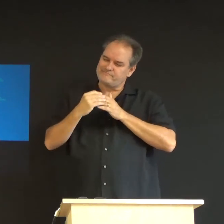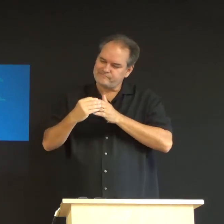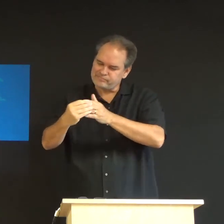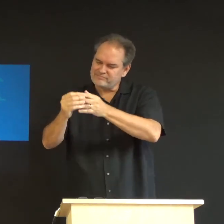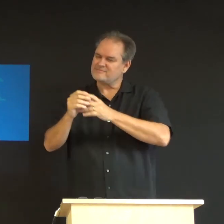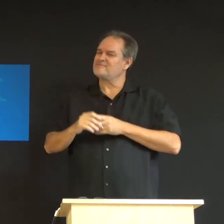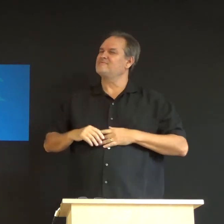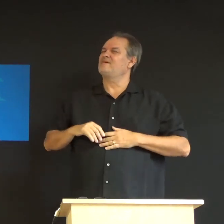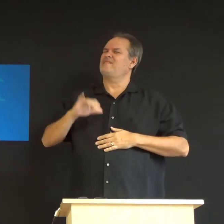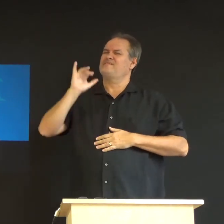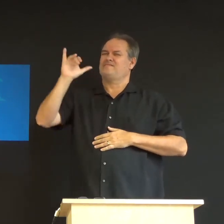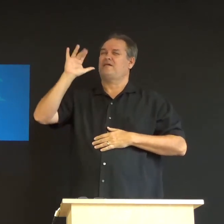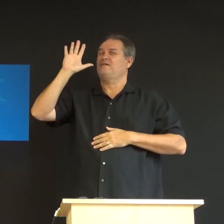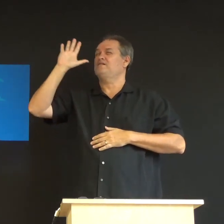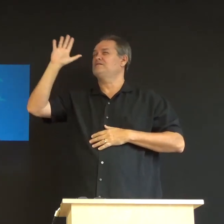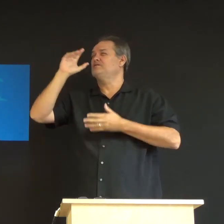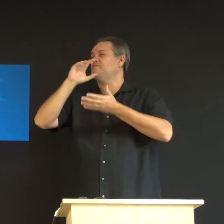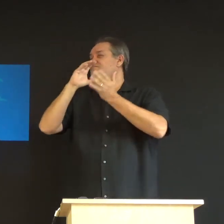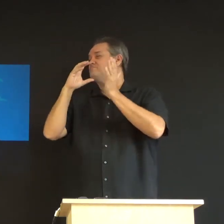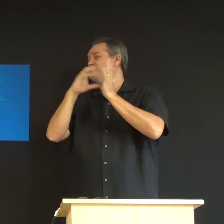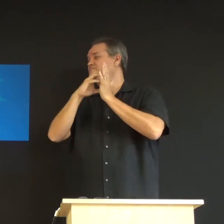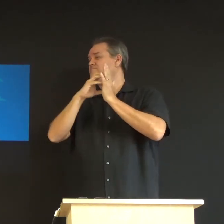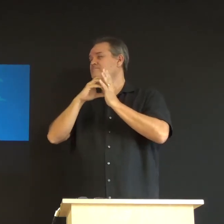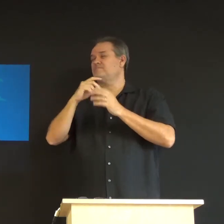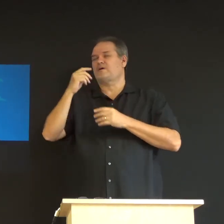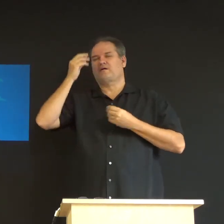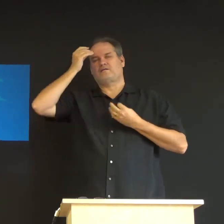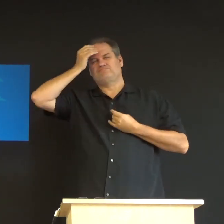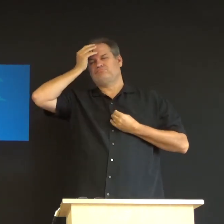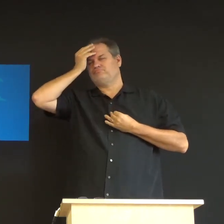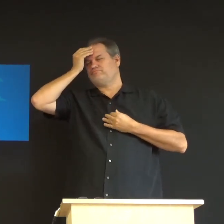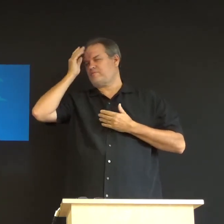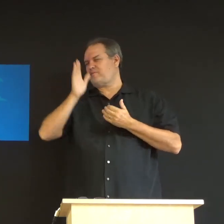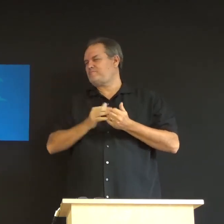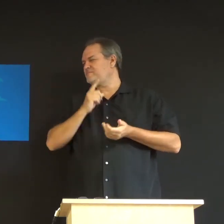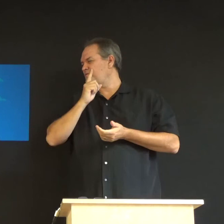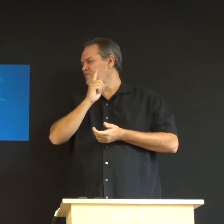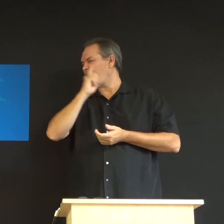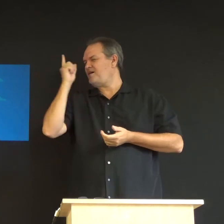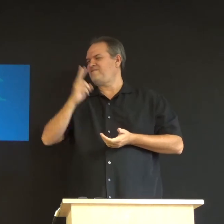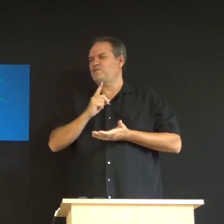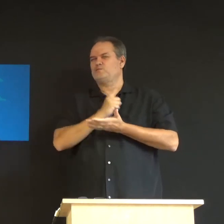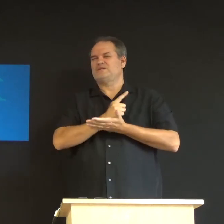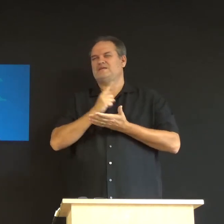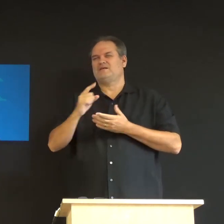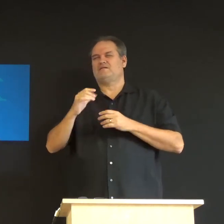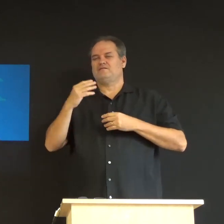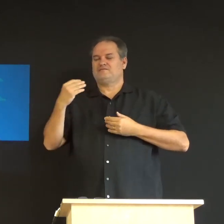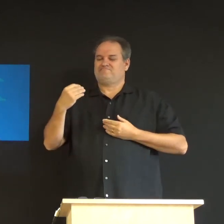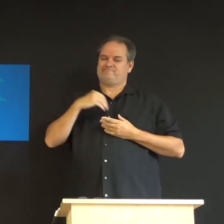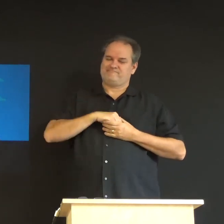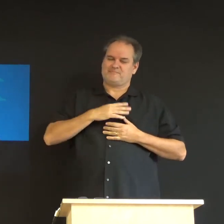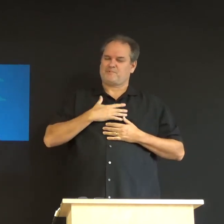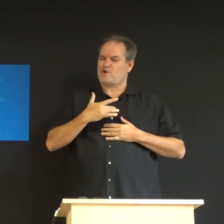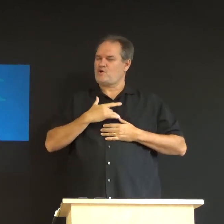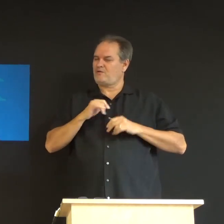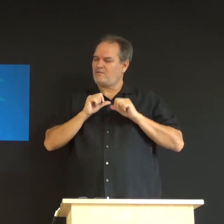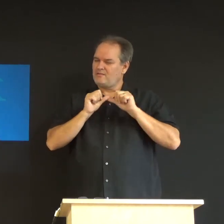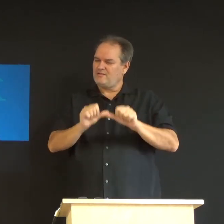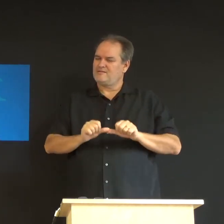Piercing is from that your Holy Spirit is here. And this pastor of what is, I've been thinking about it for a